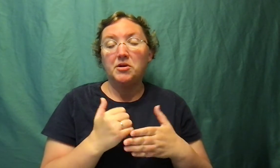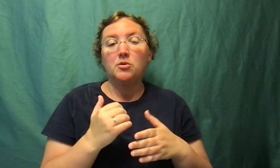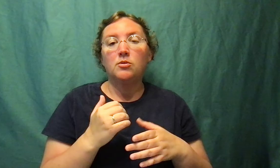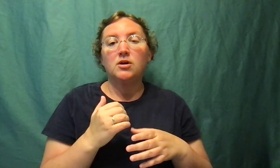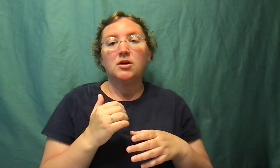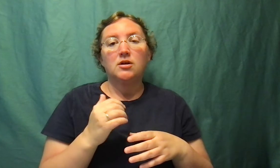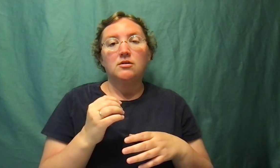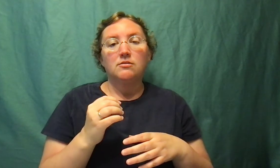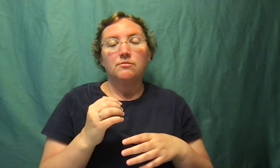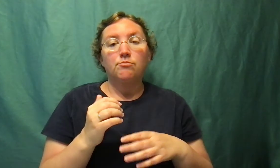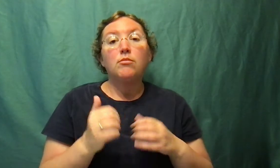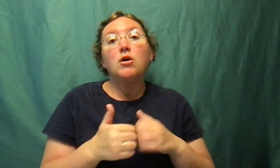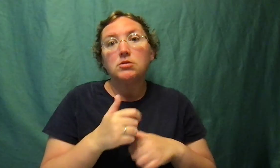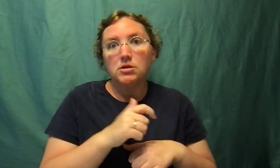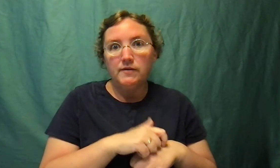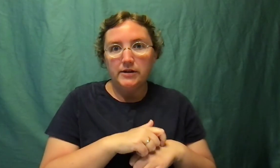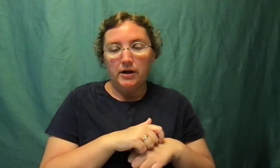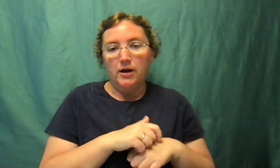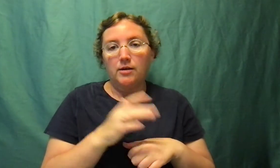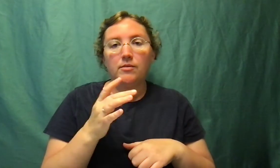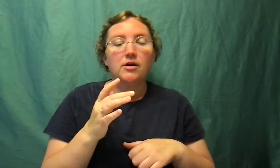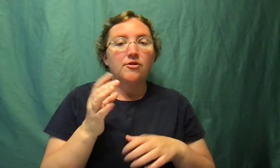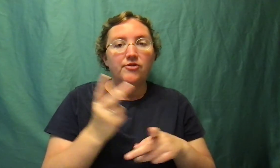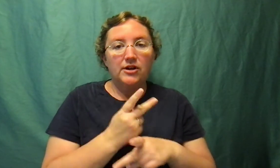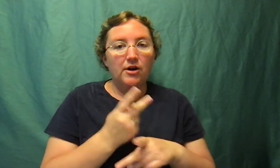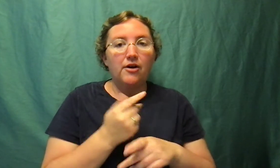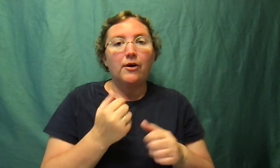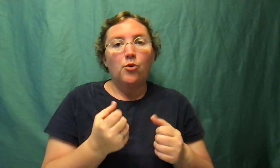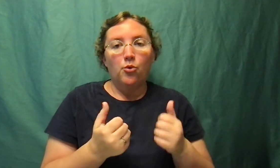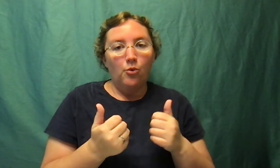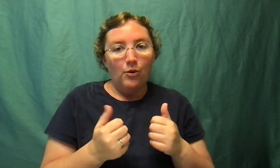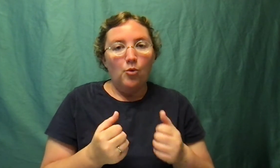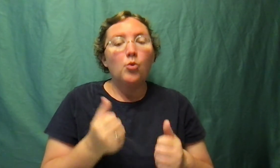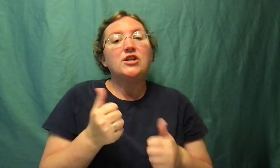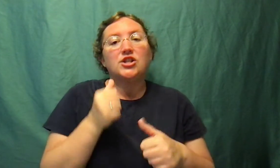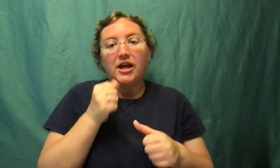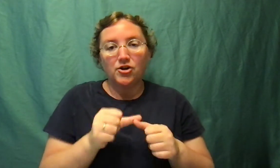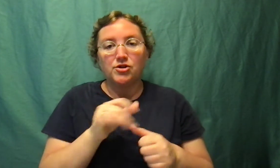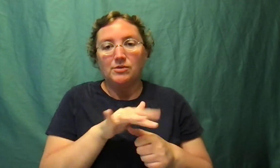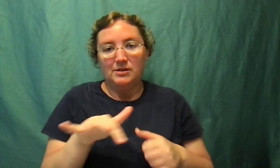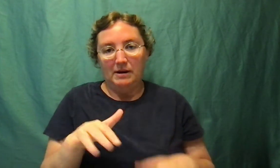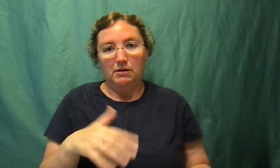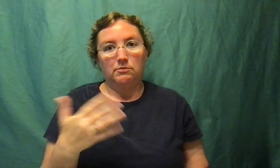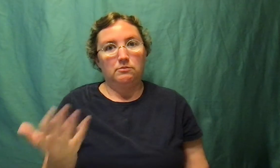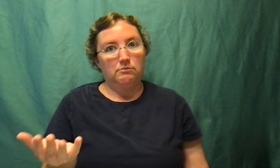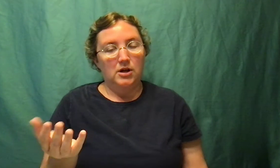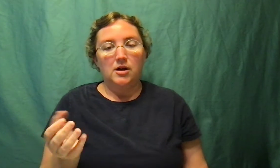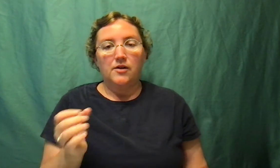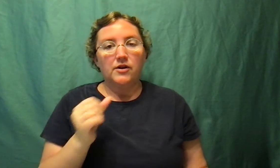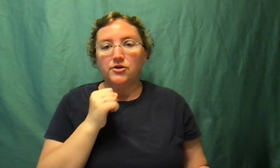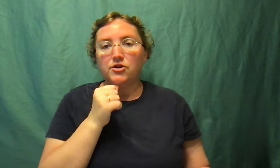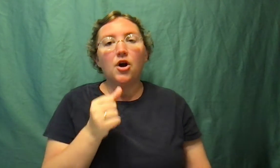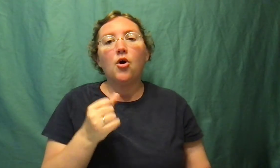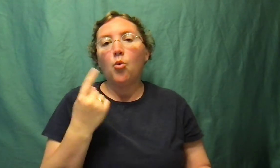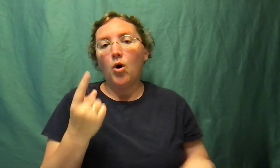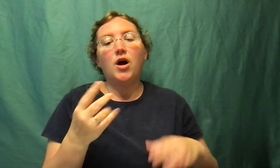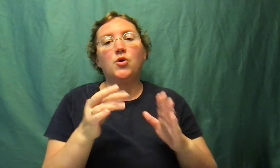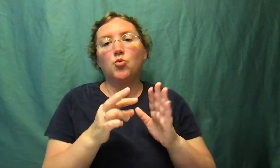you most of the time figure out which letters you would spell. There's no one